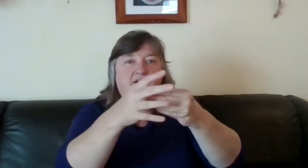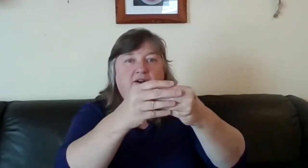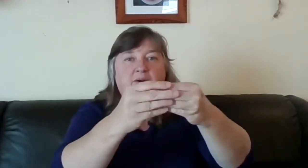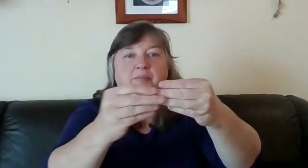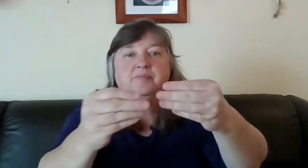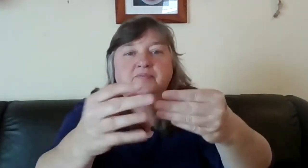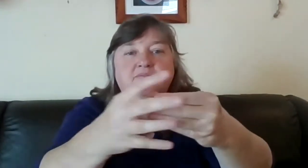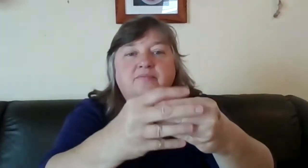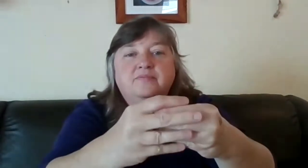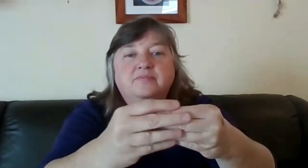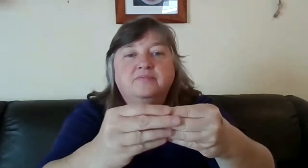Pear.